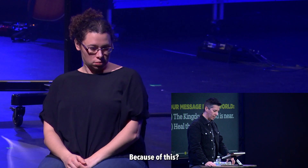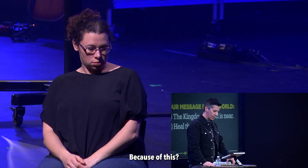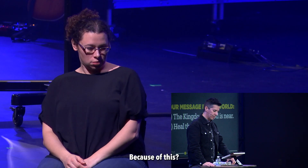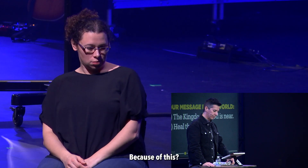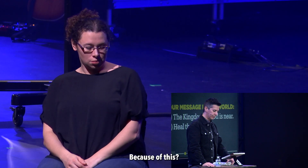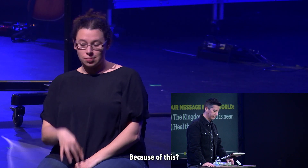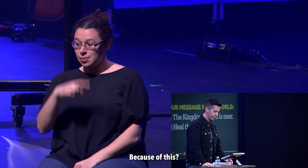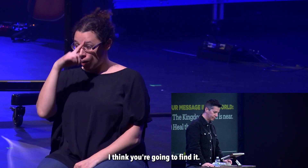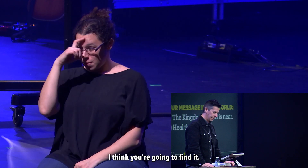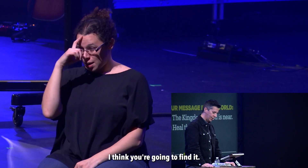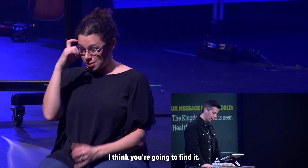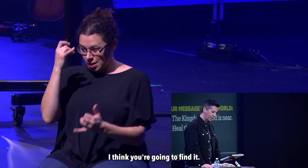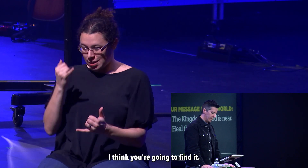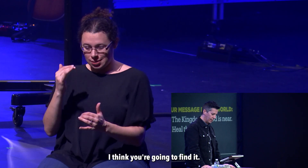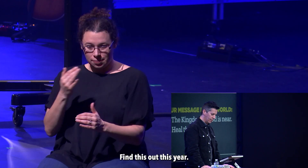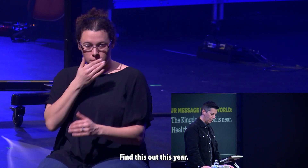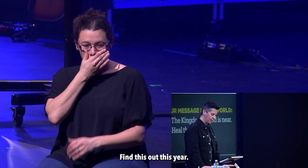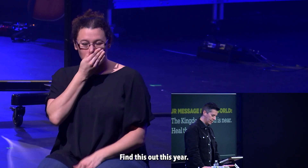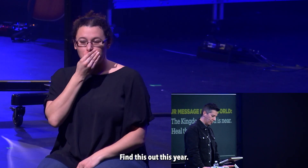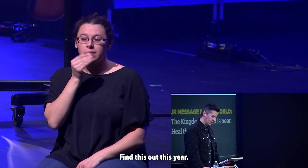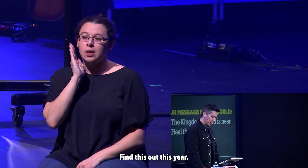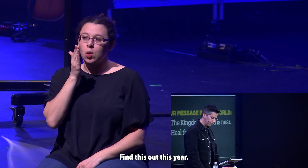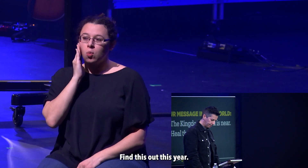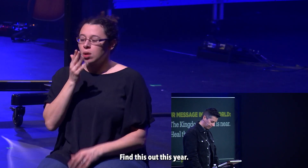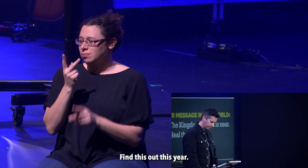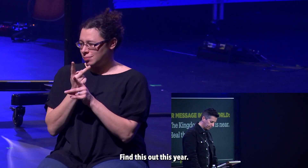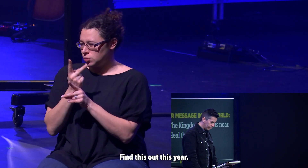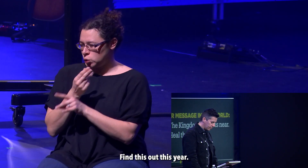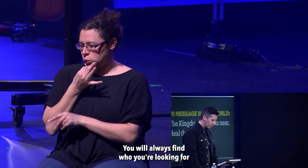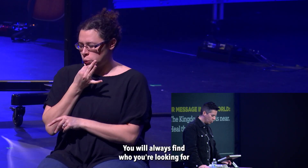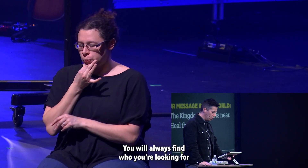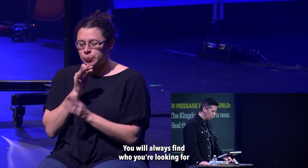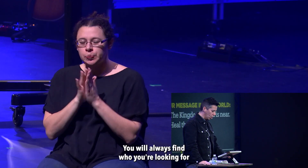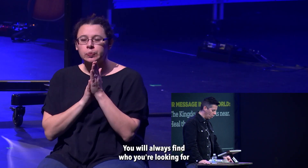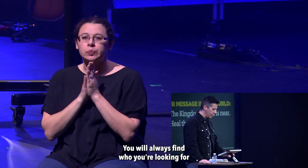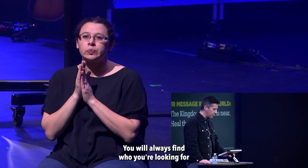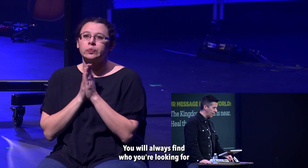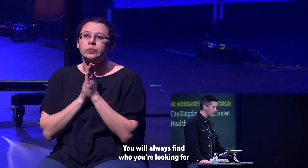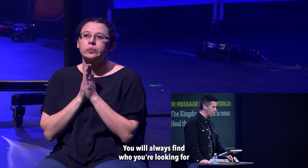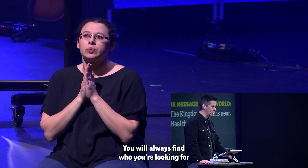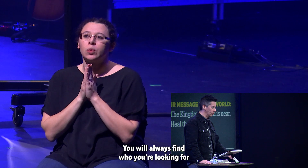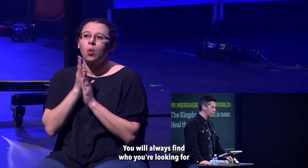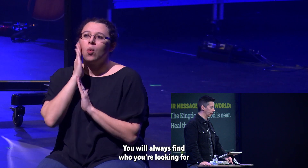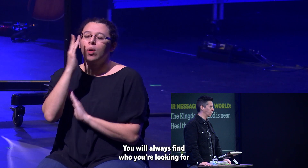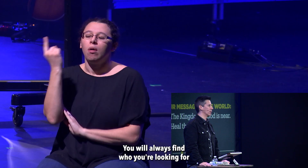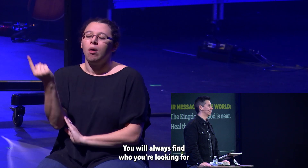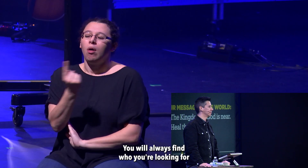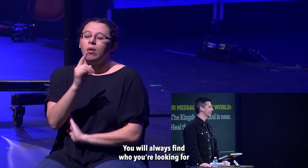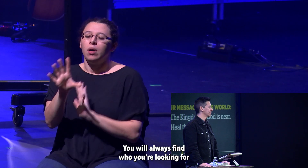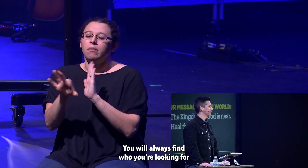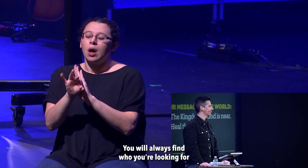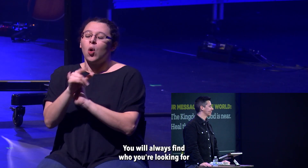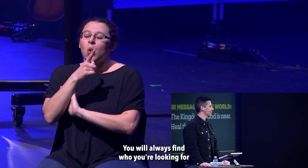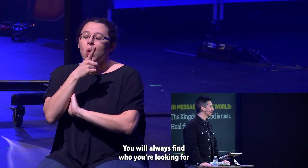Because of this. I think you're gonna find this out this year. You will always find who you're looking for.